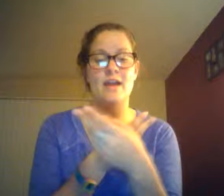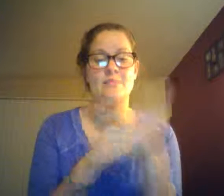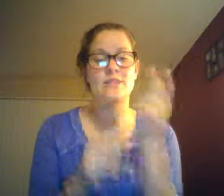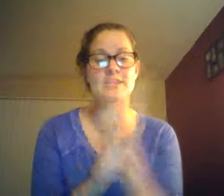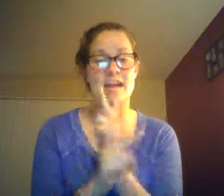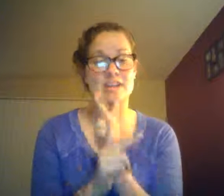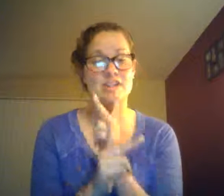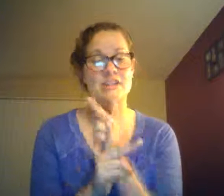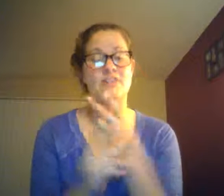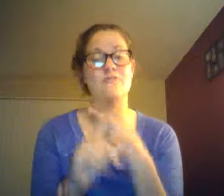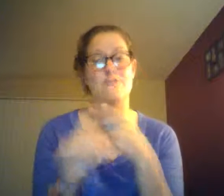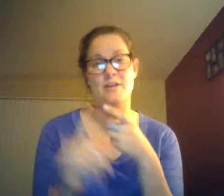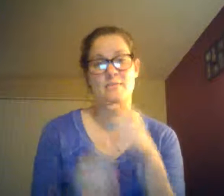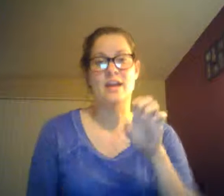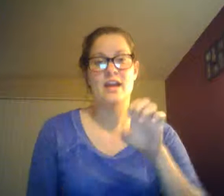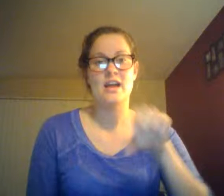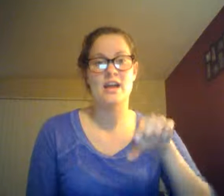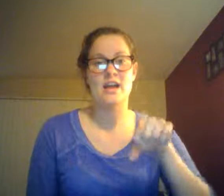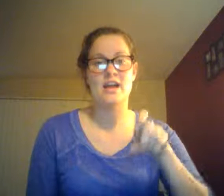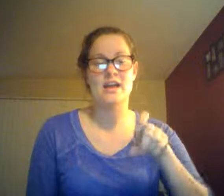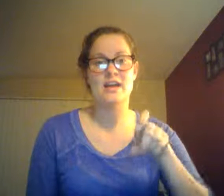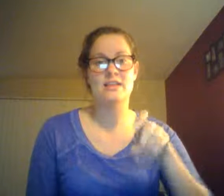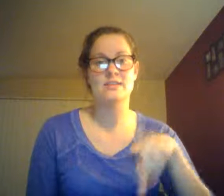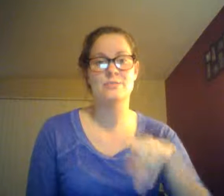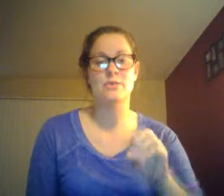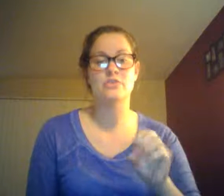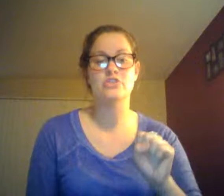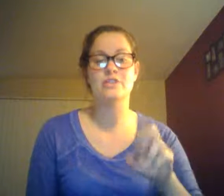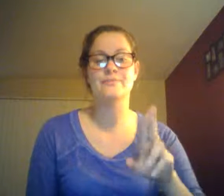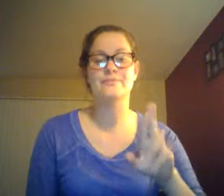provide protection from exposure